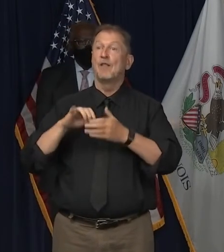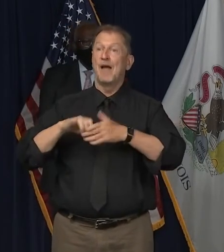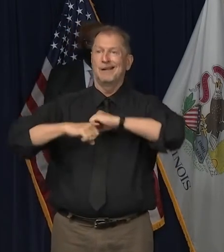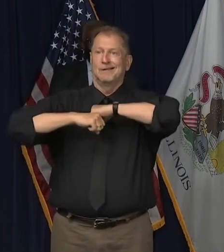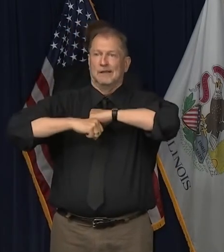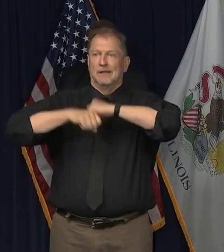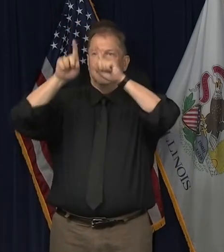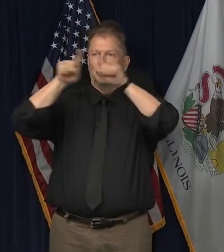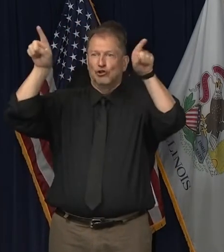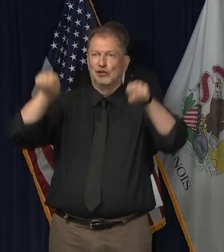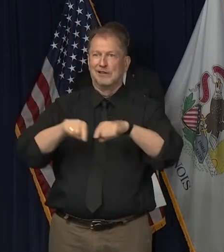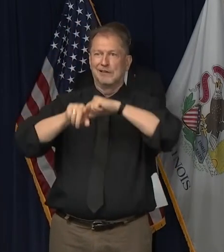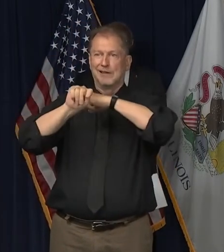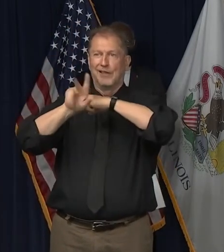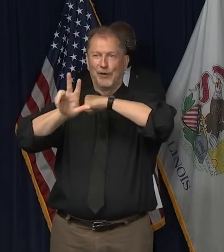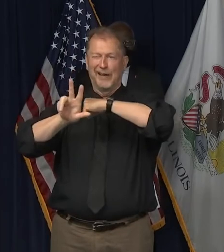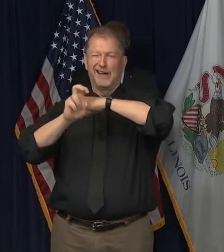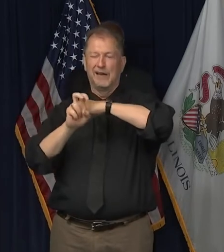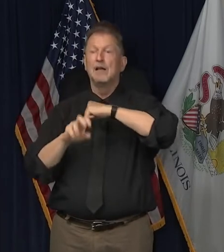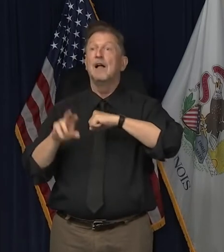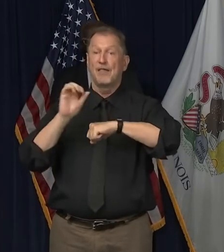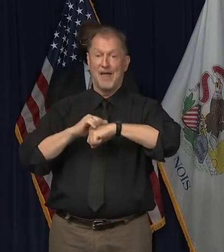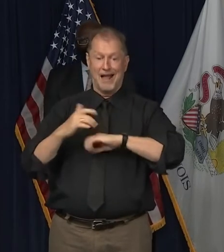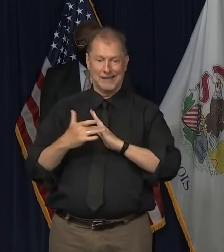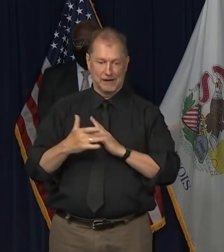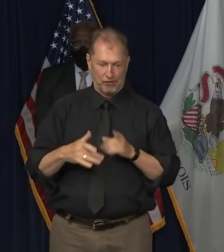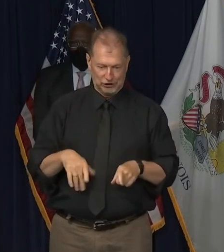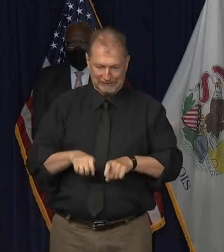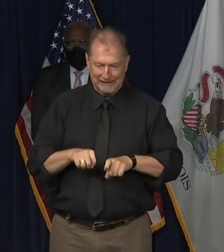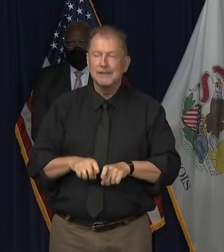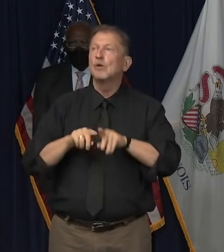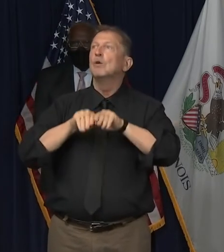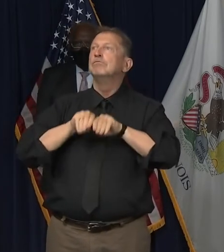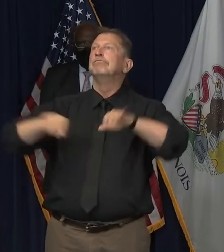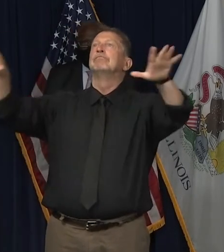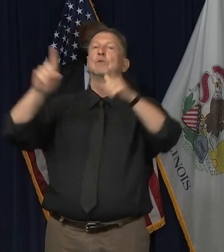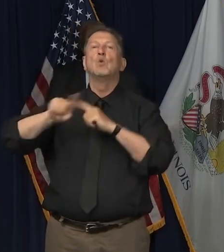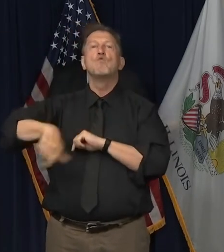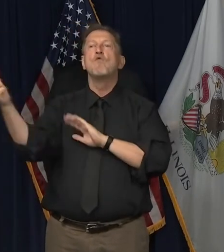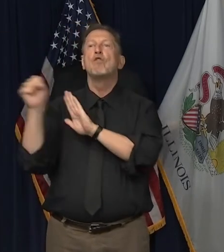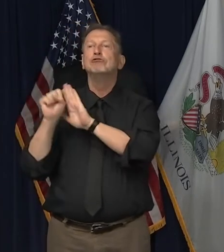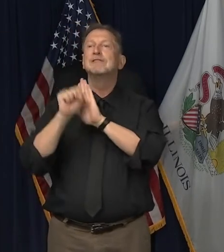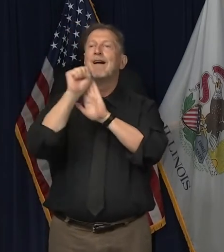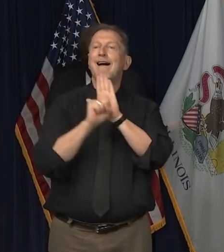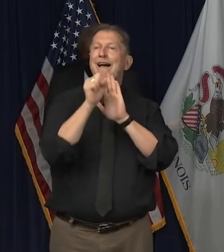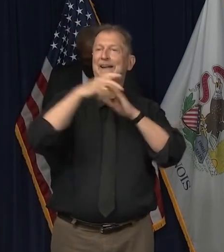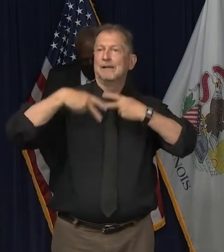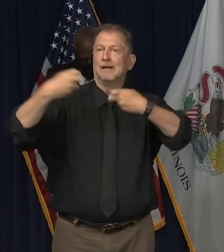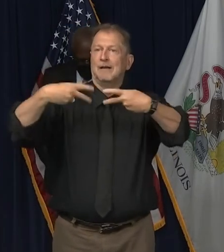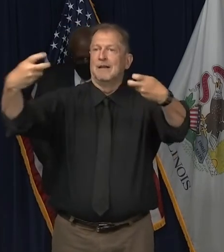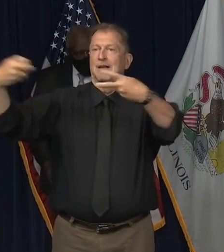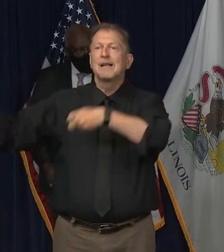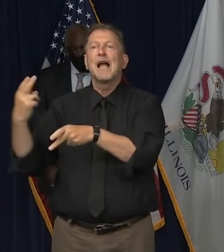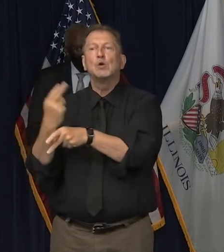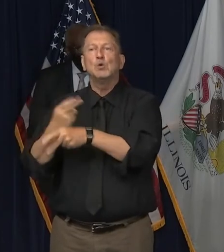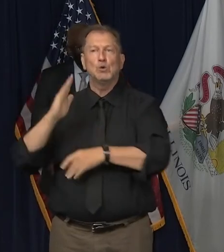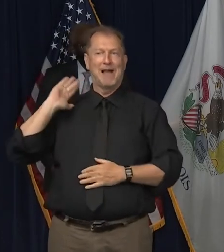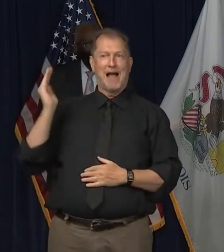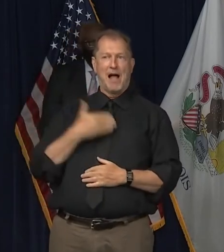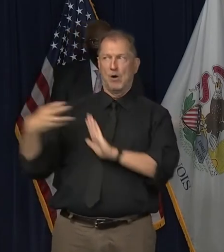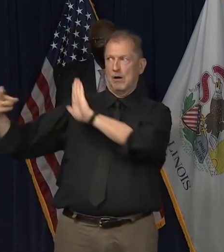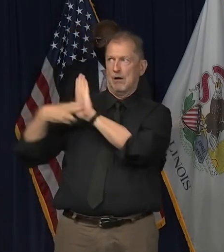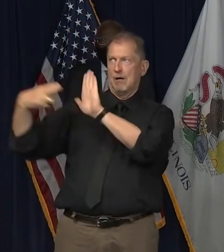T3 that is working to take the technology nationwide. That organization's board of manager held its inaugural meeting earlier